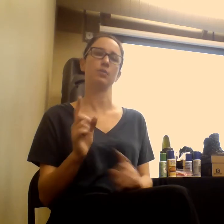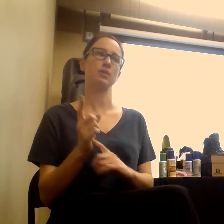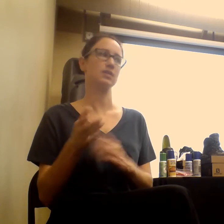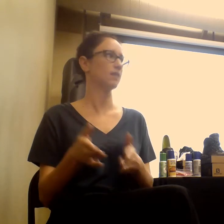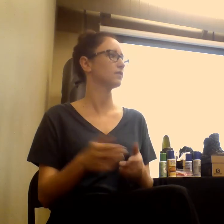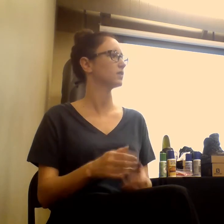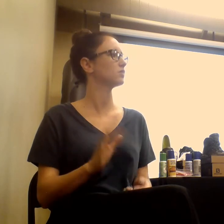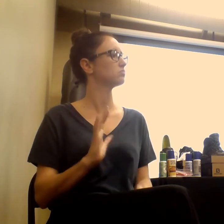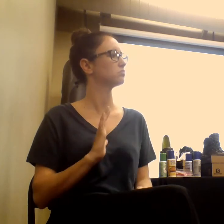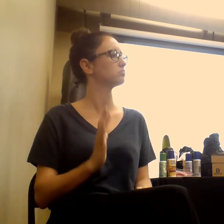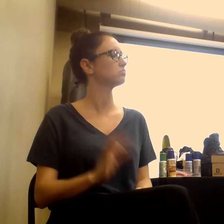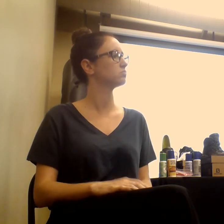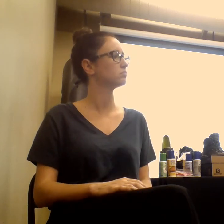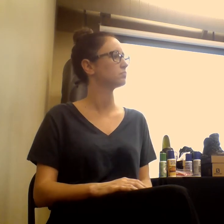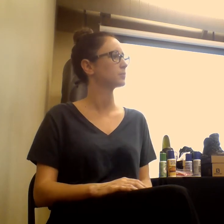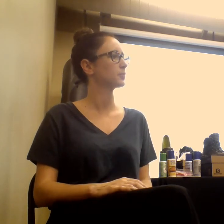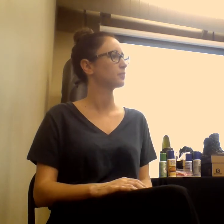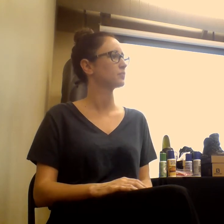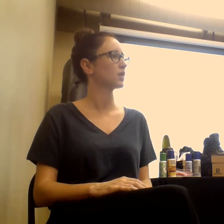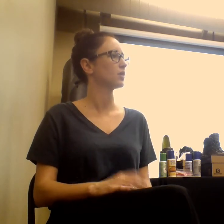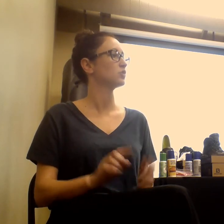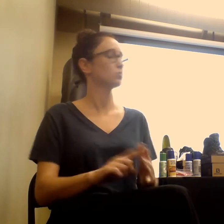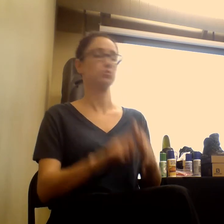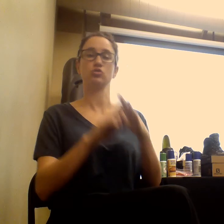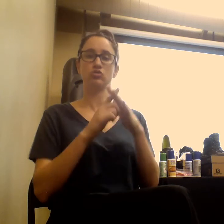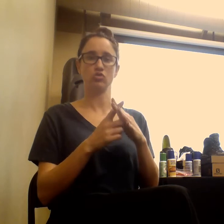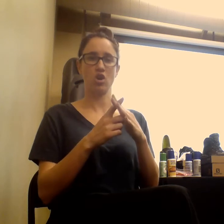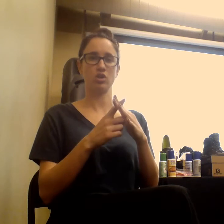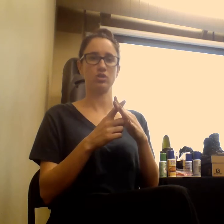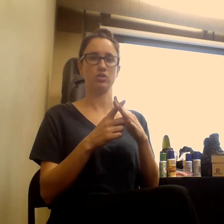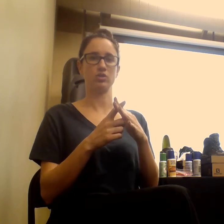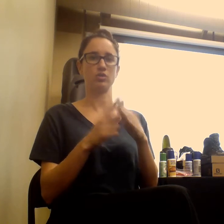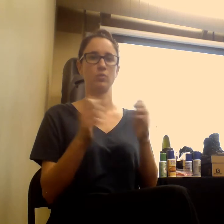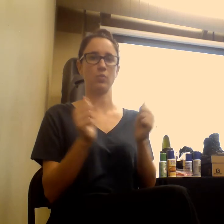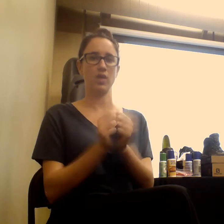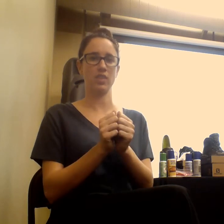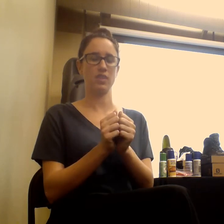Alright. So we'll start with